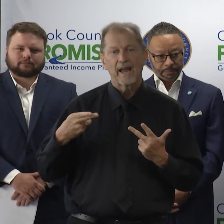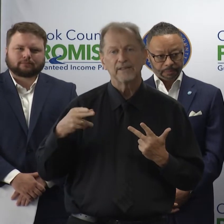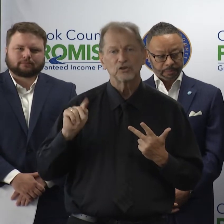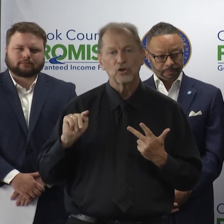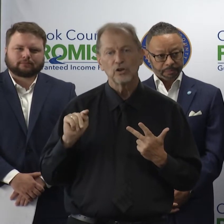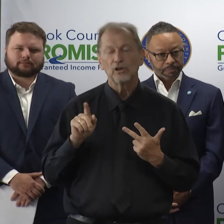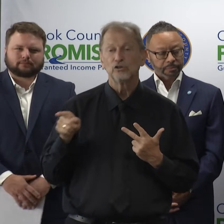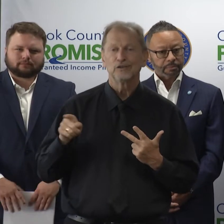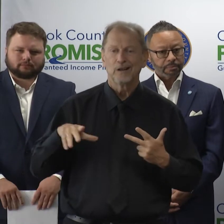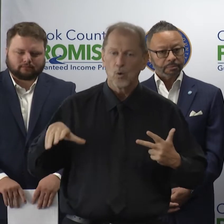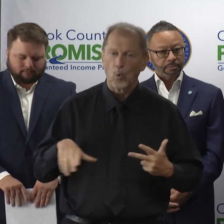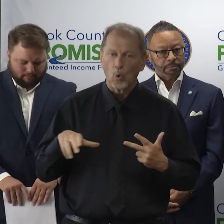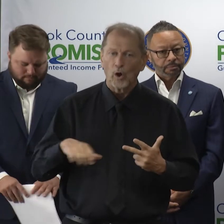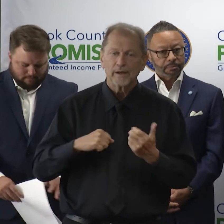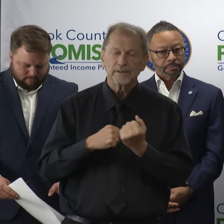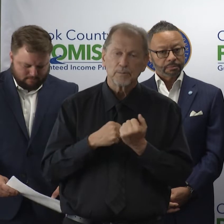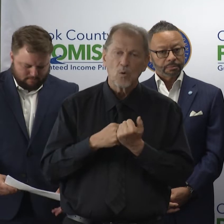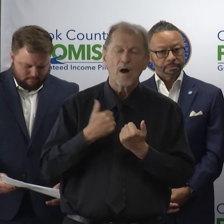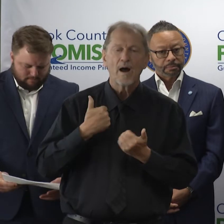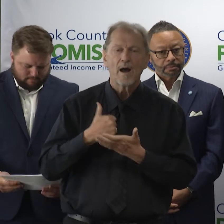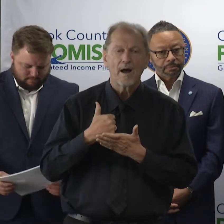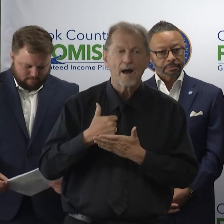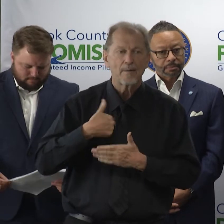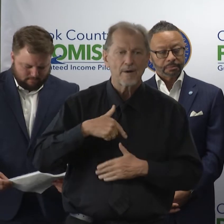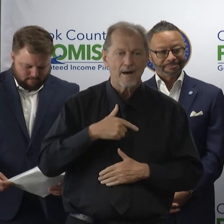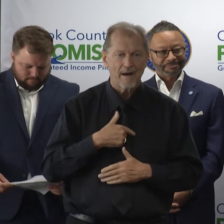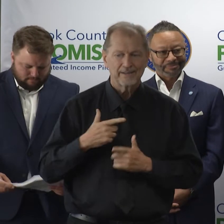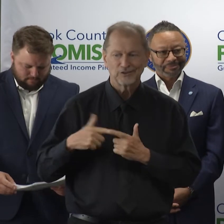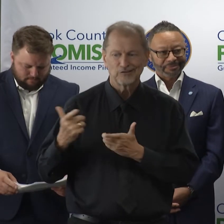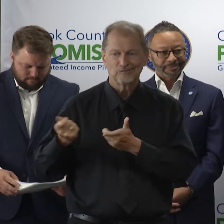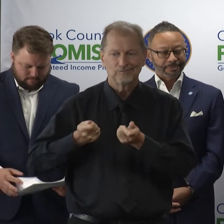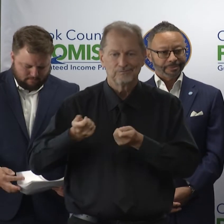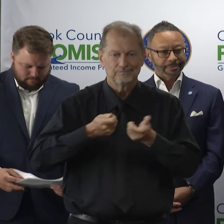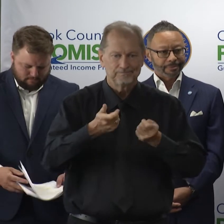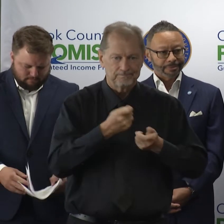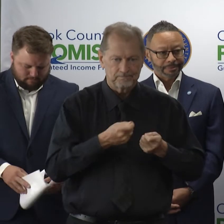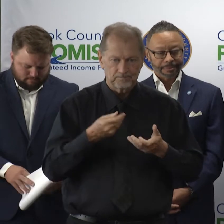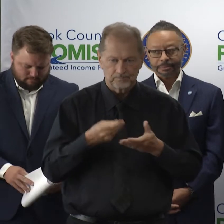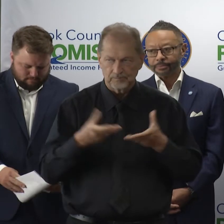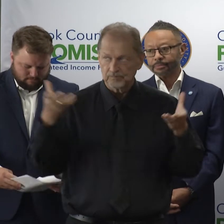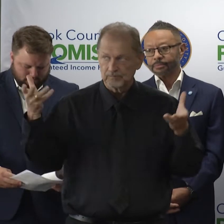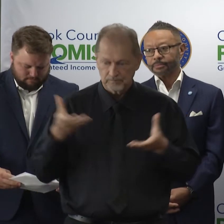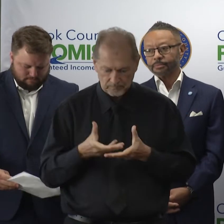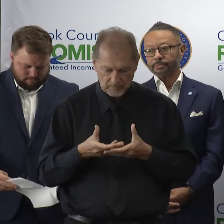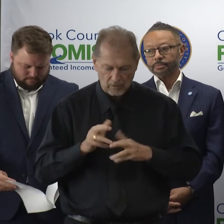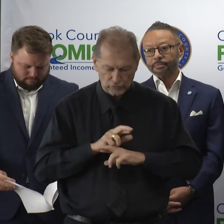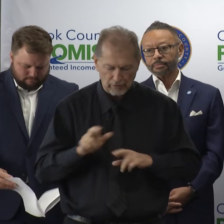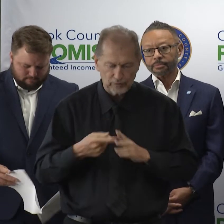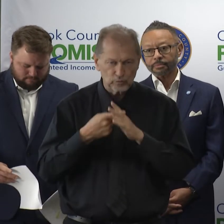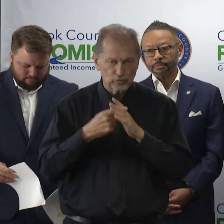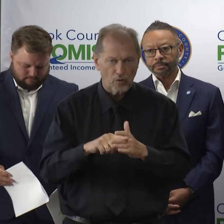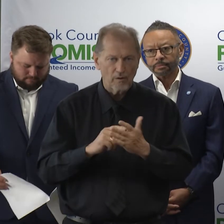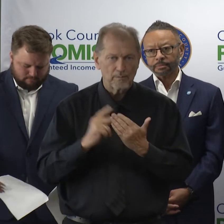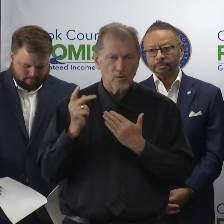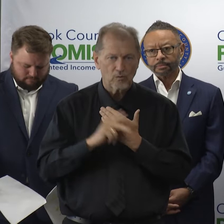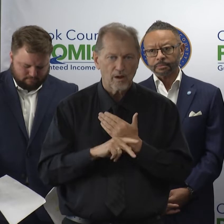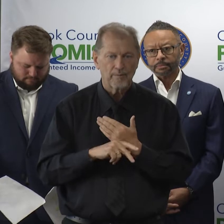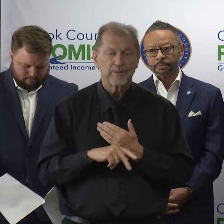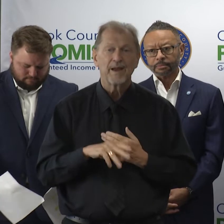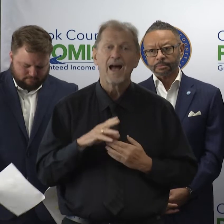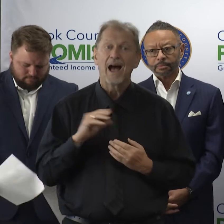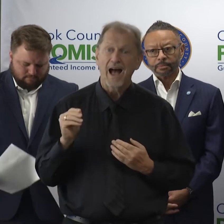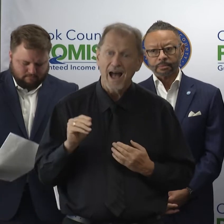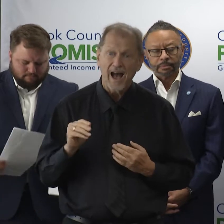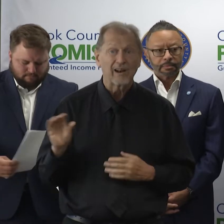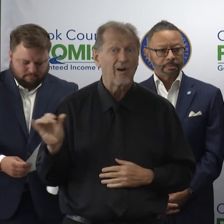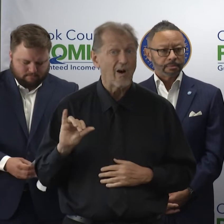and support and for helping us get the resources that we need in order to get to this point. In particular, I